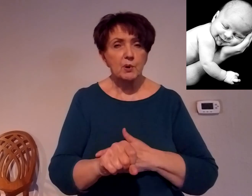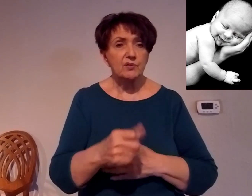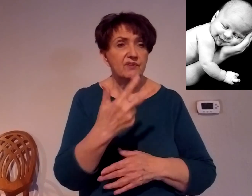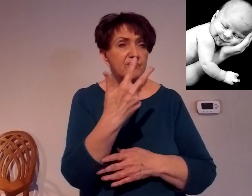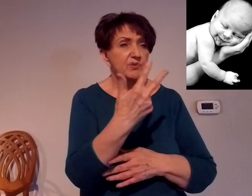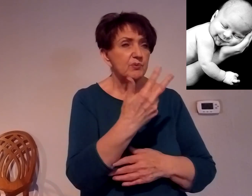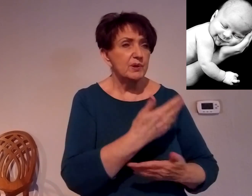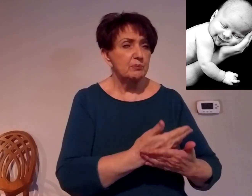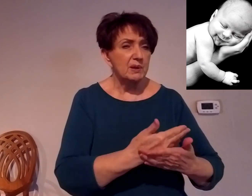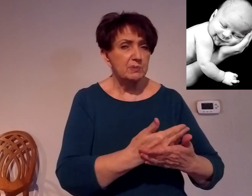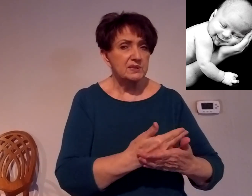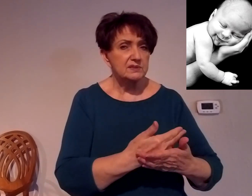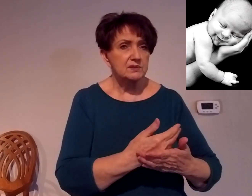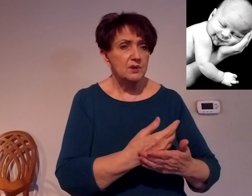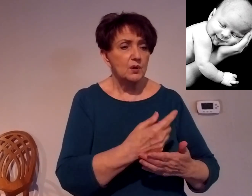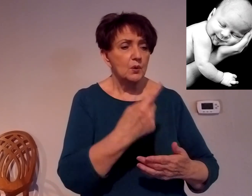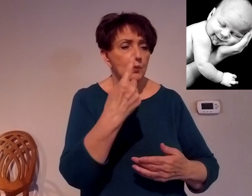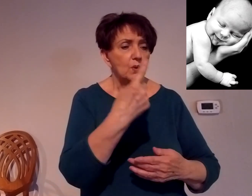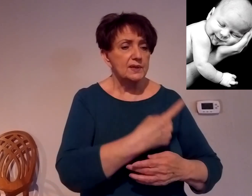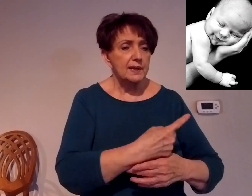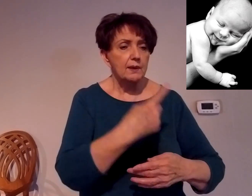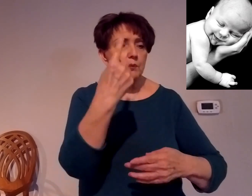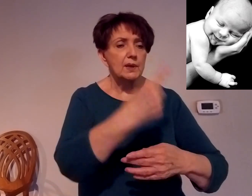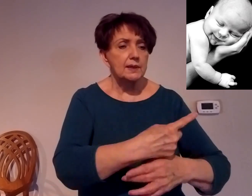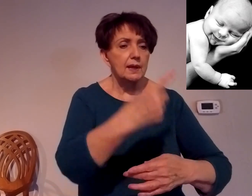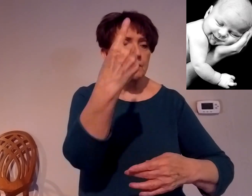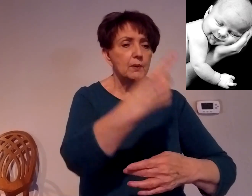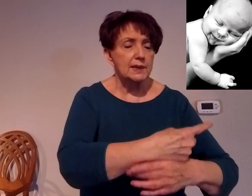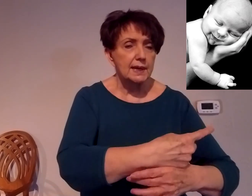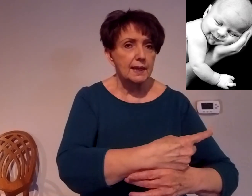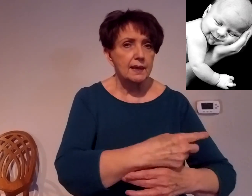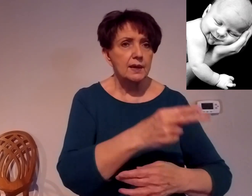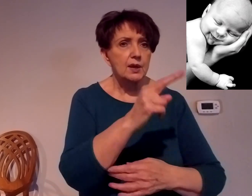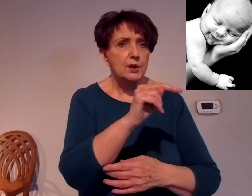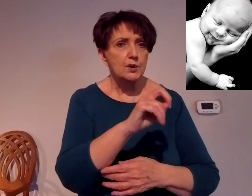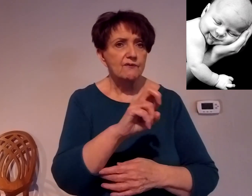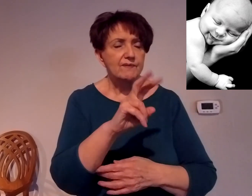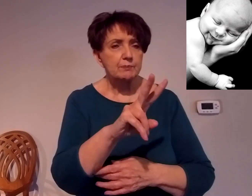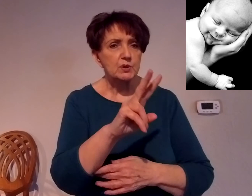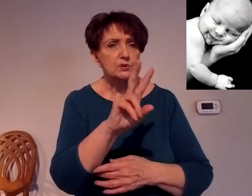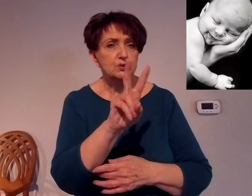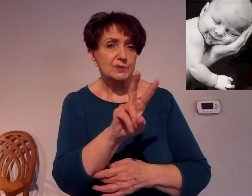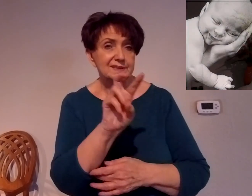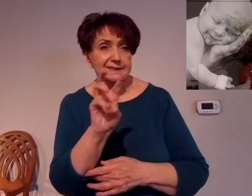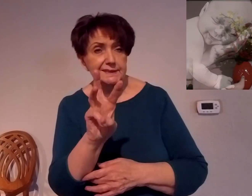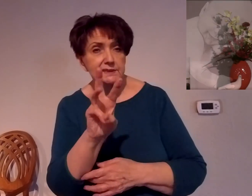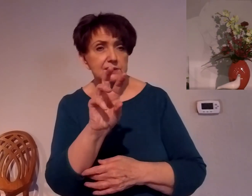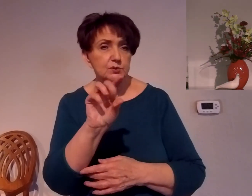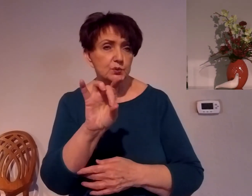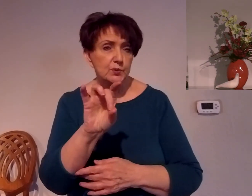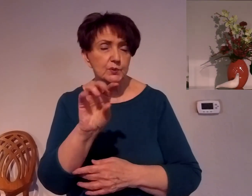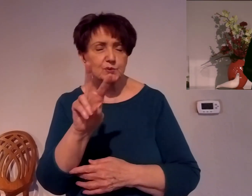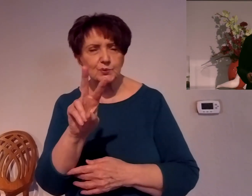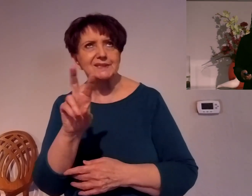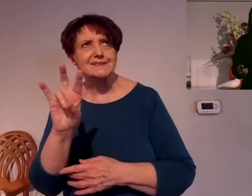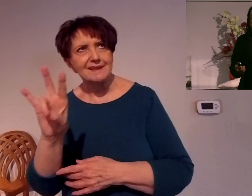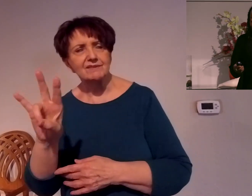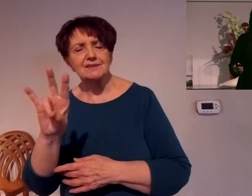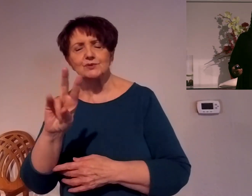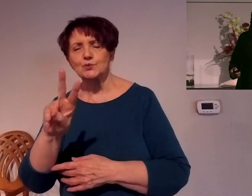3 babies, one day right after the other, the November 26th, November 27th, and November